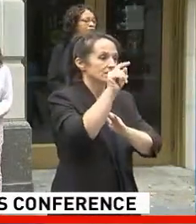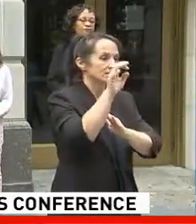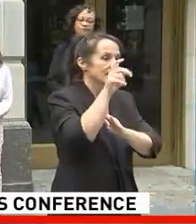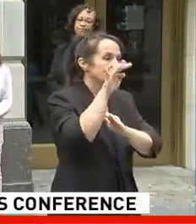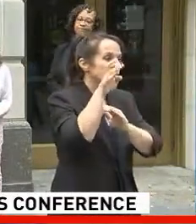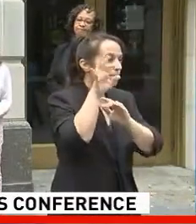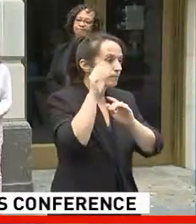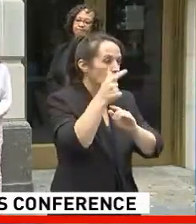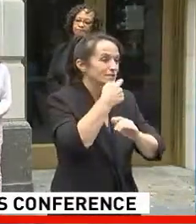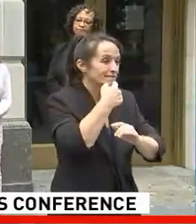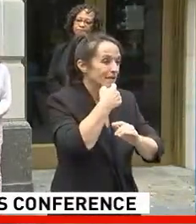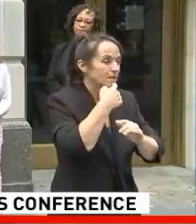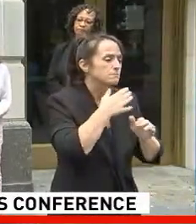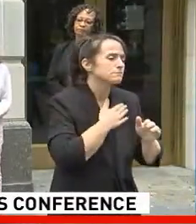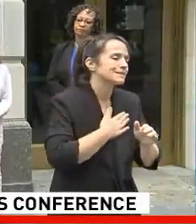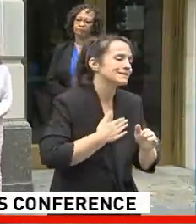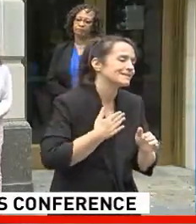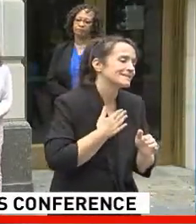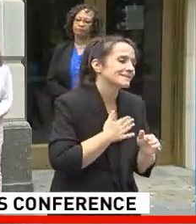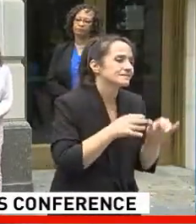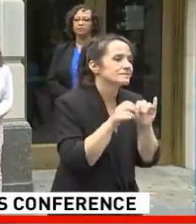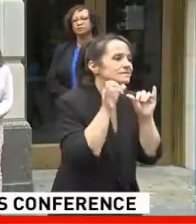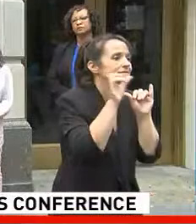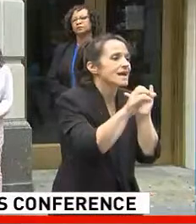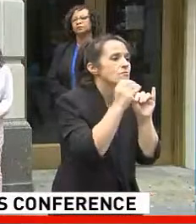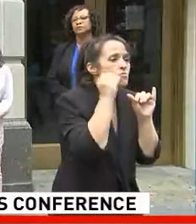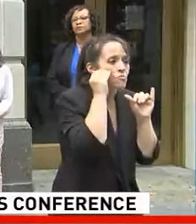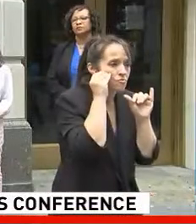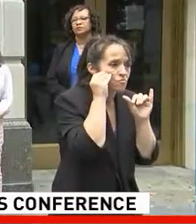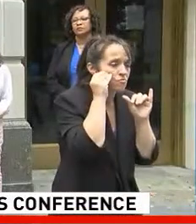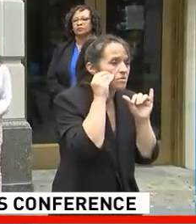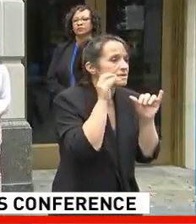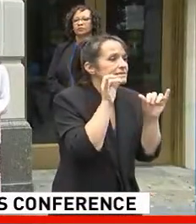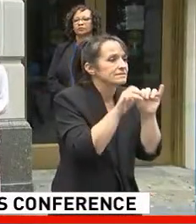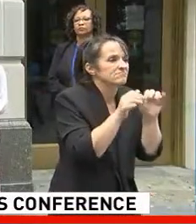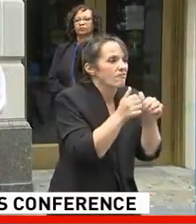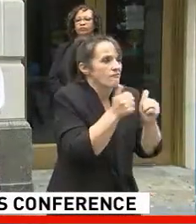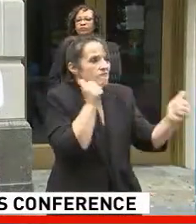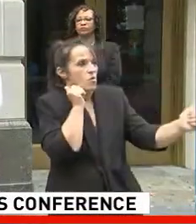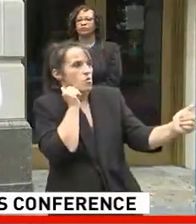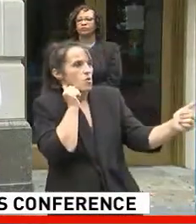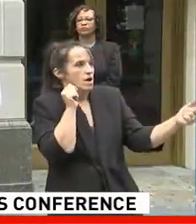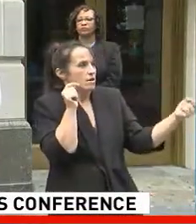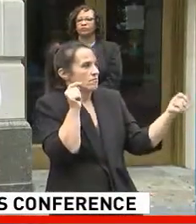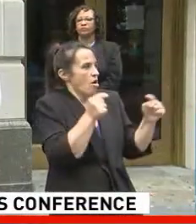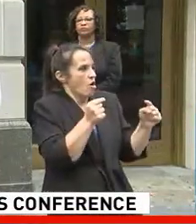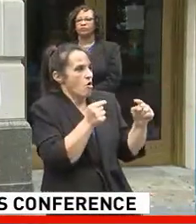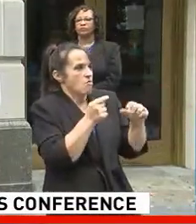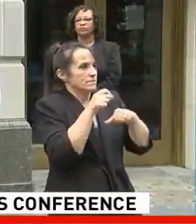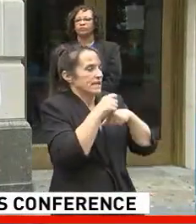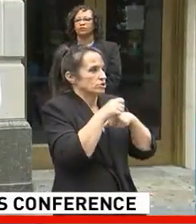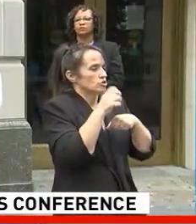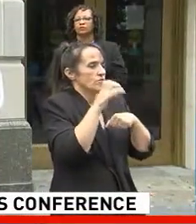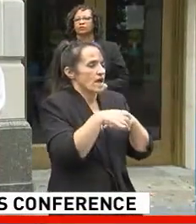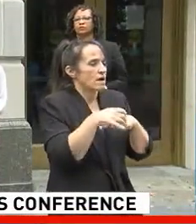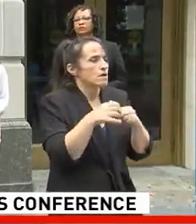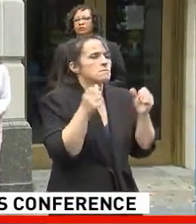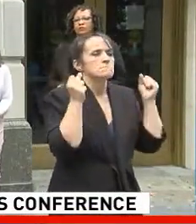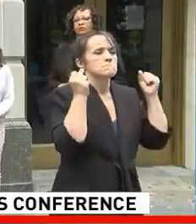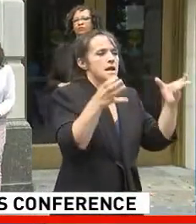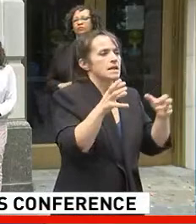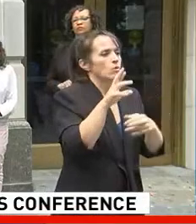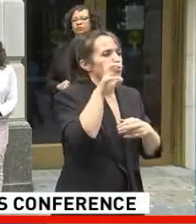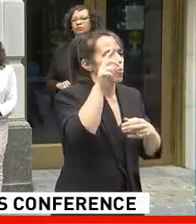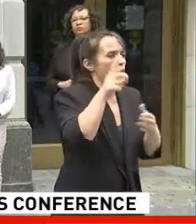provided. Please stay home, stay out of harm's way. We're going to have a lot of road closures. There is going to be significant